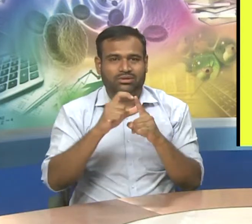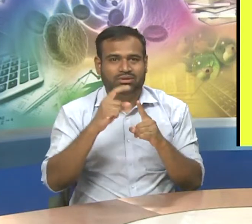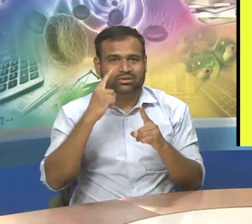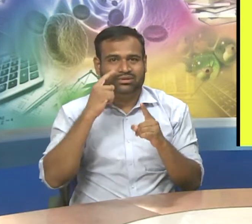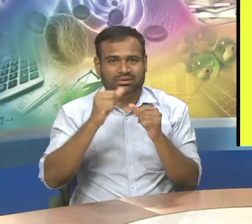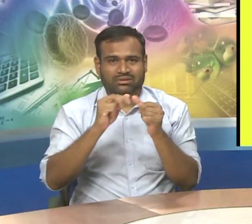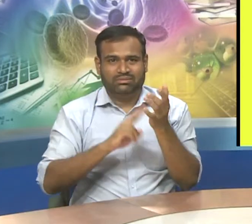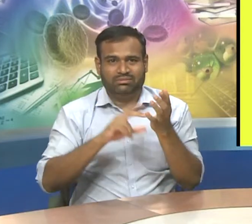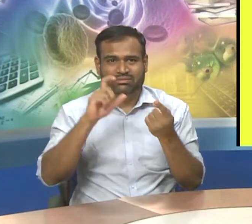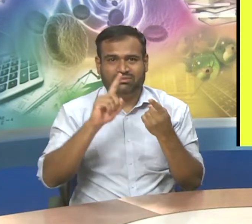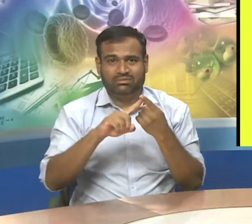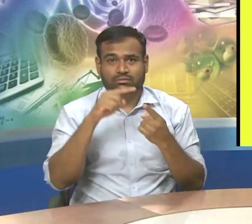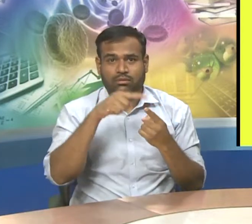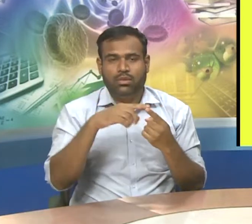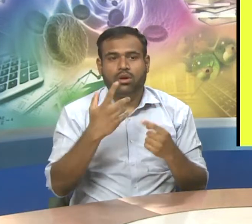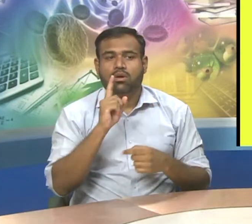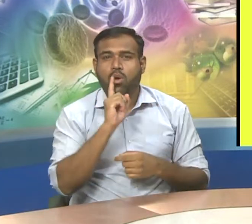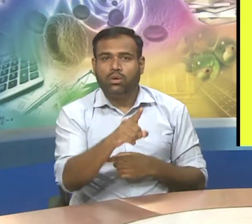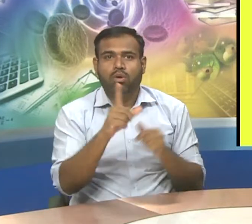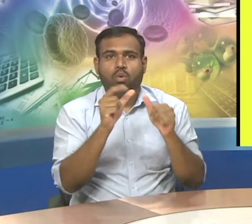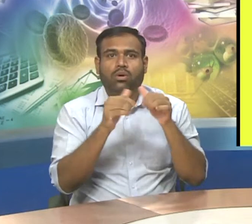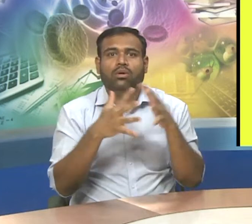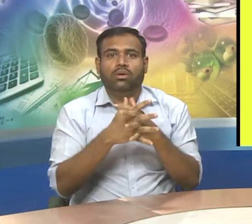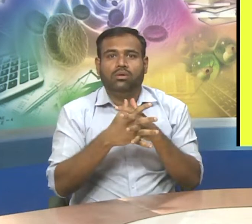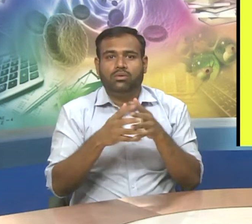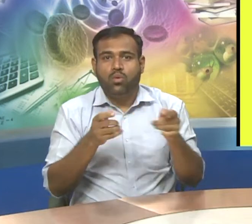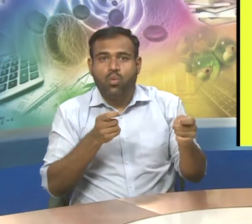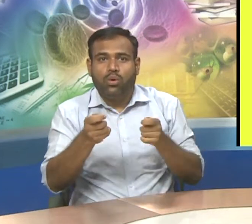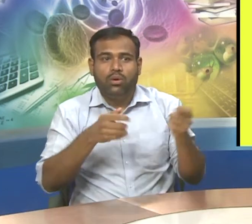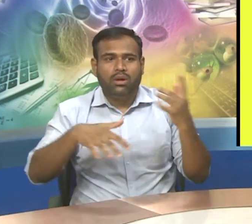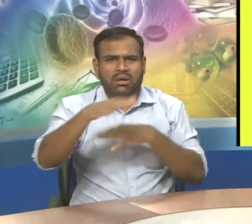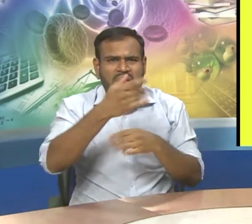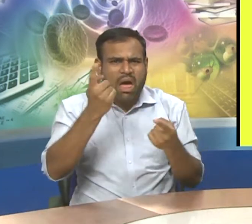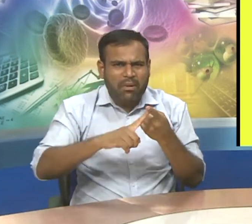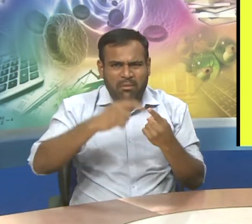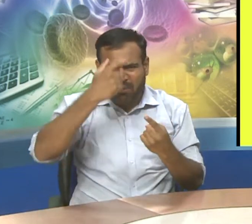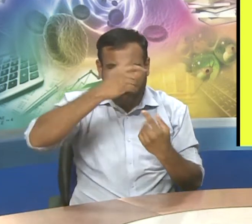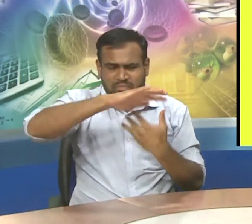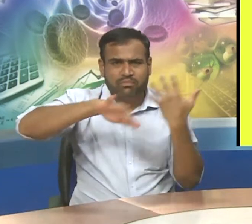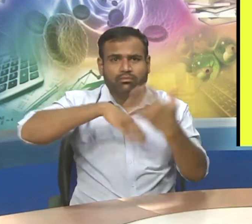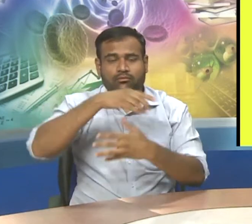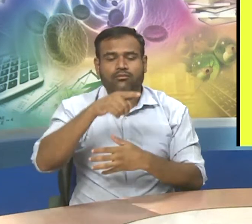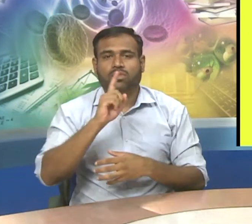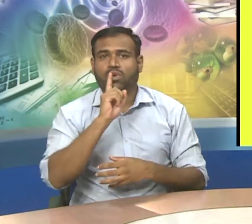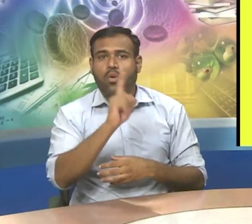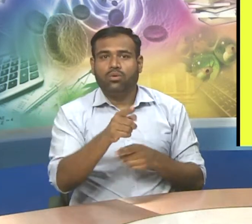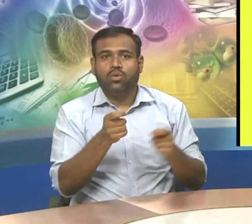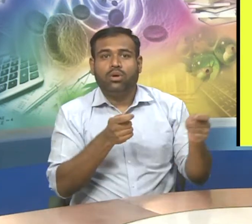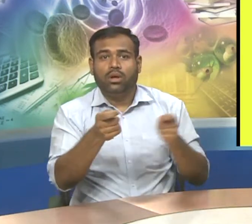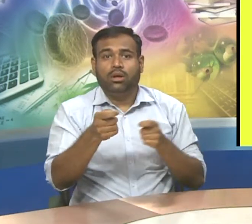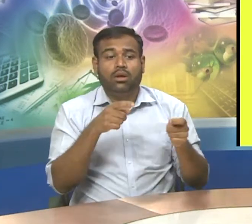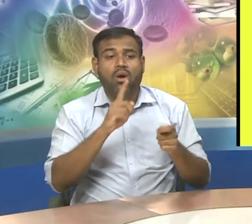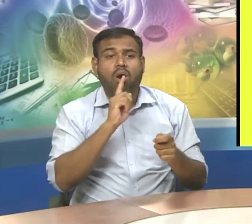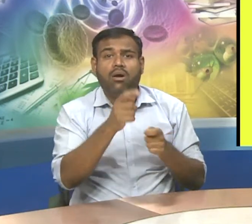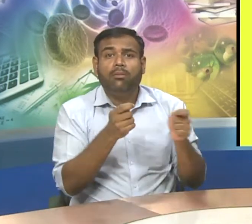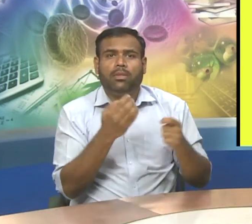This word is ordinance. Ordinance is an order or rule made by